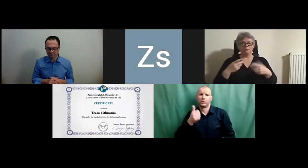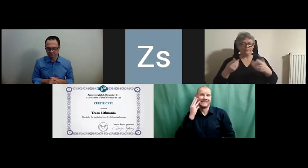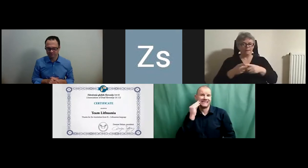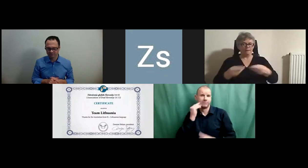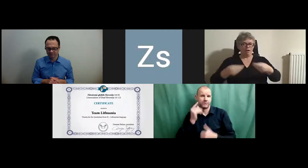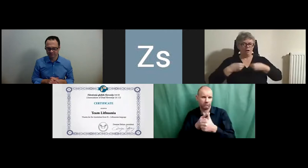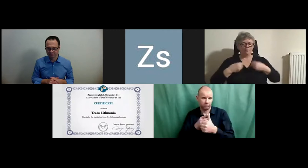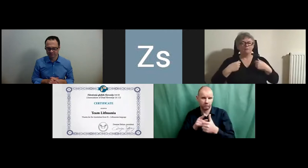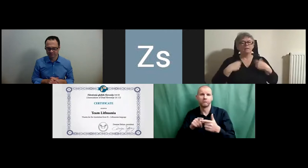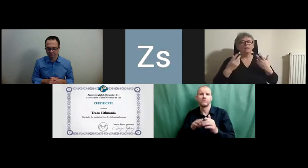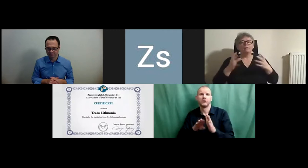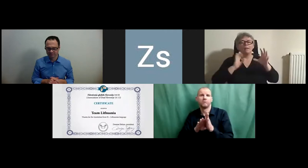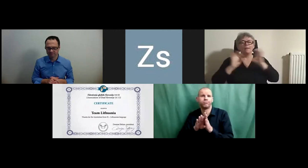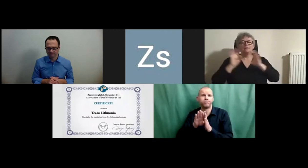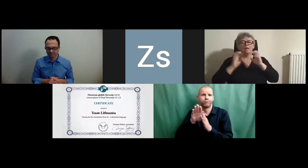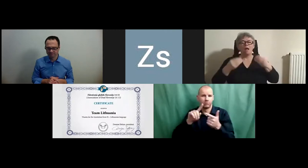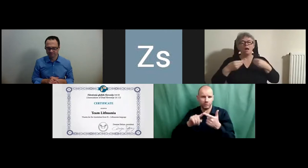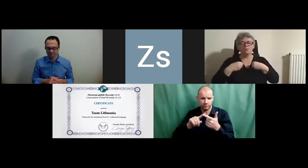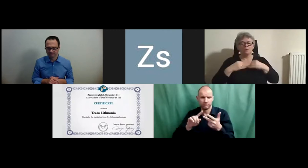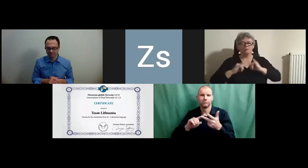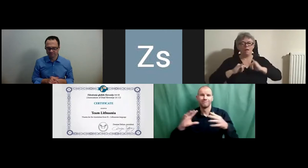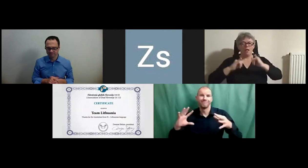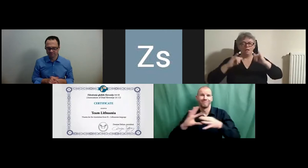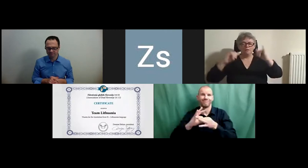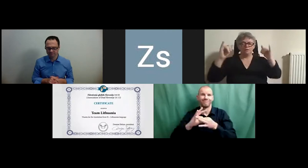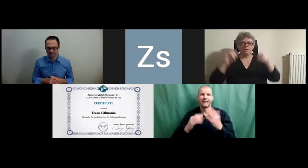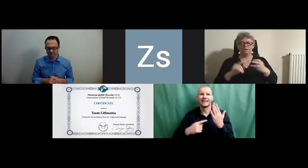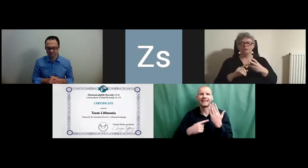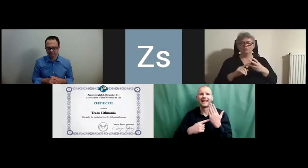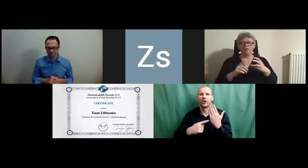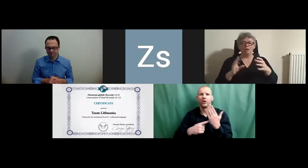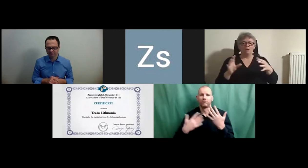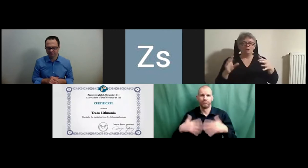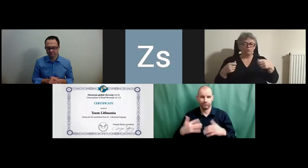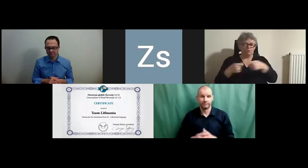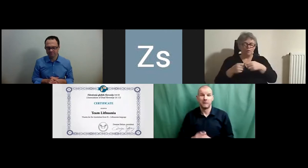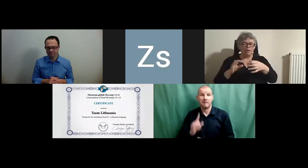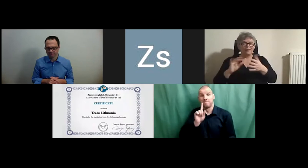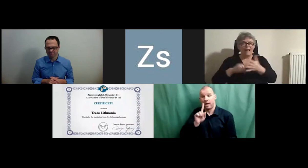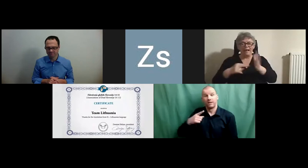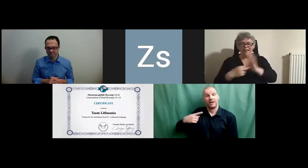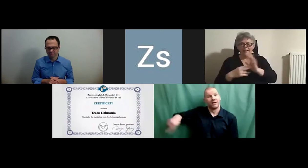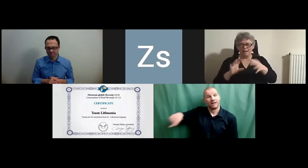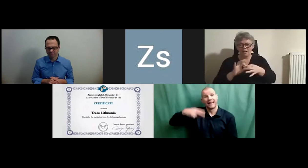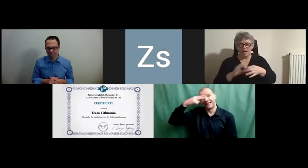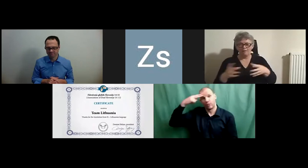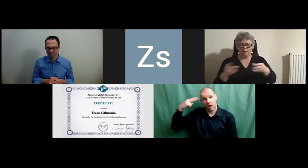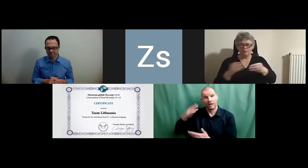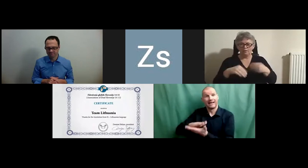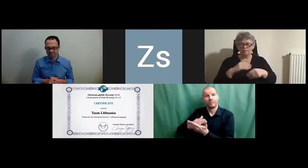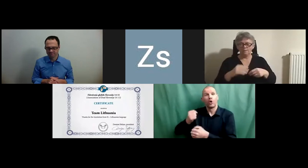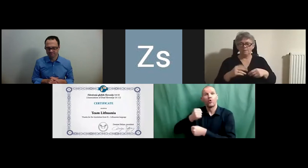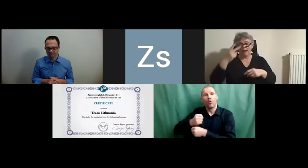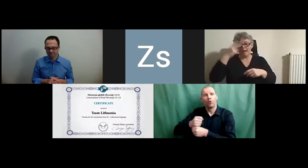that Lithuania could be part of this. You've given us such a great experience, also to be able to develop ourselves. And also thanks to the technical